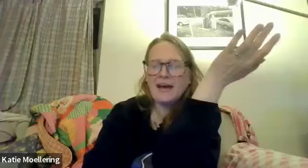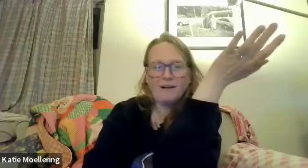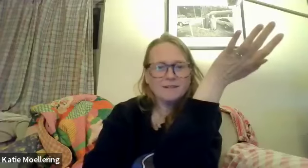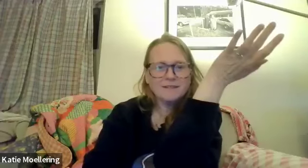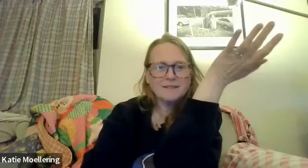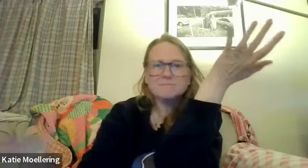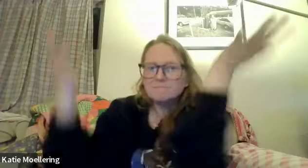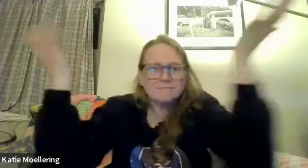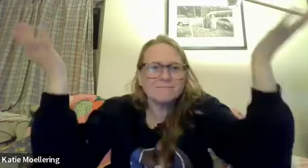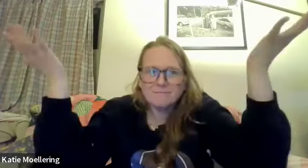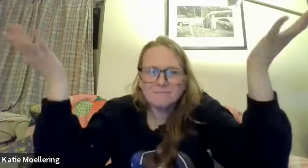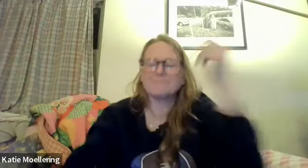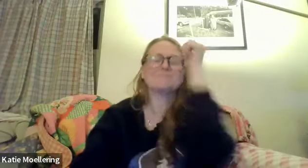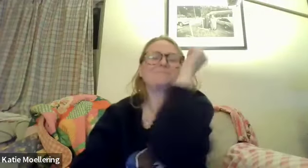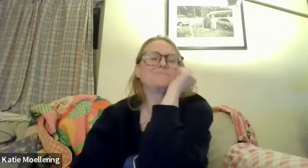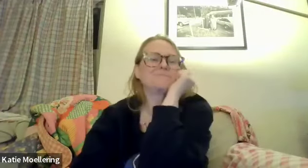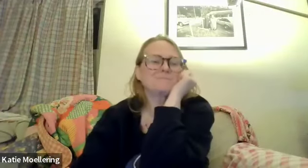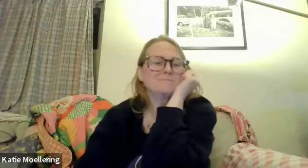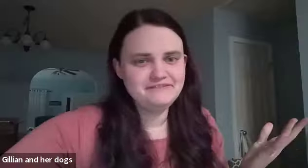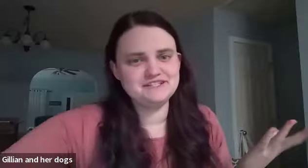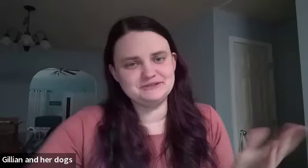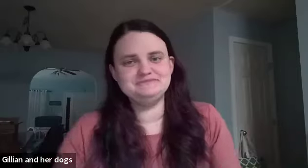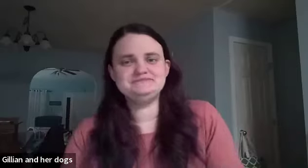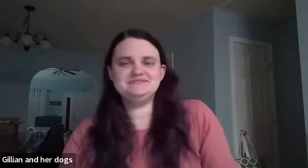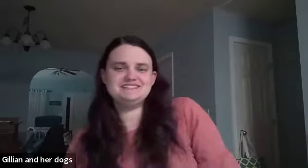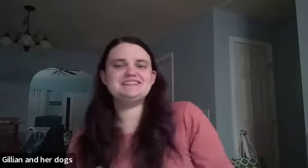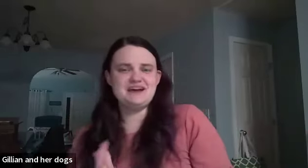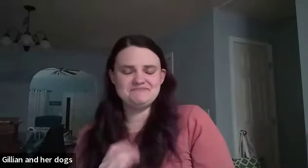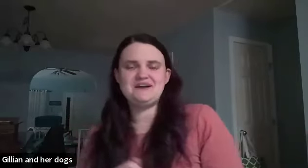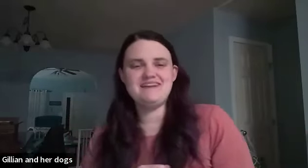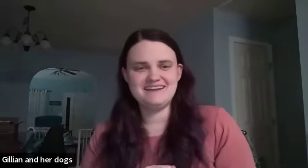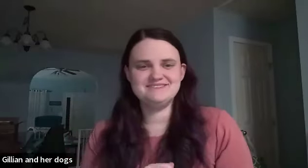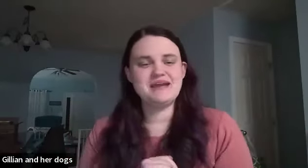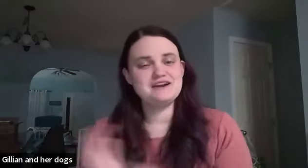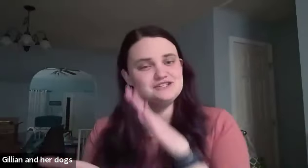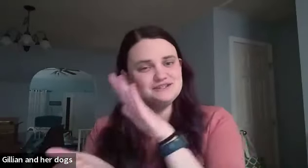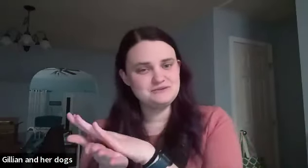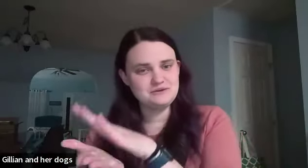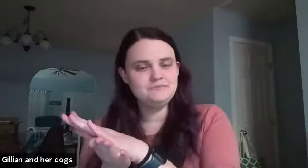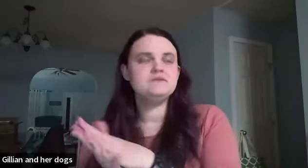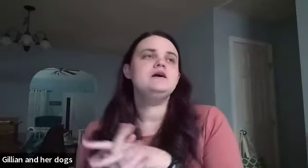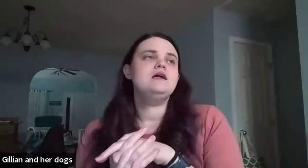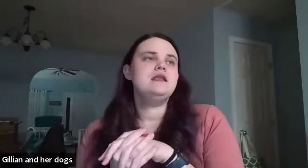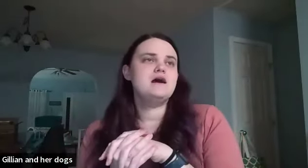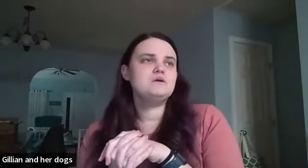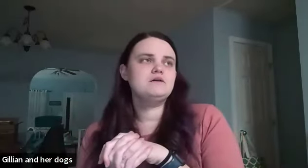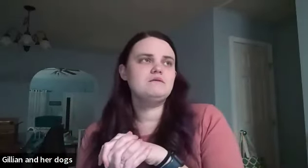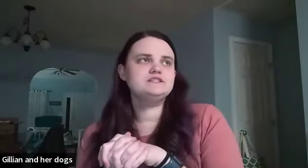intel. exactly. I have to. So, all right. So we had our school. Now we're going